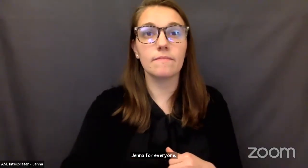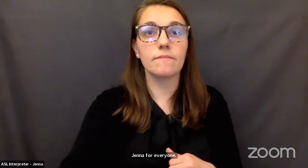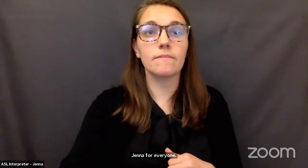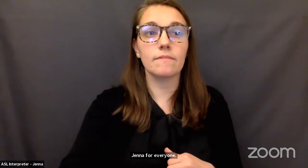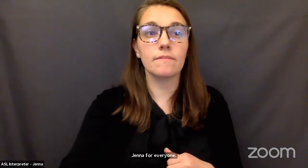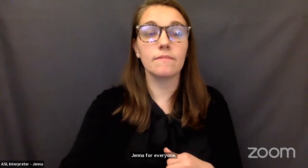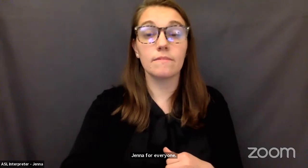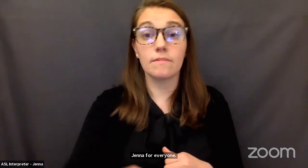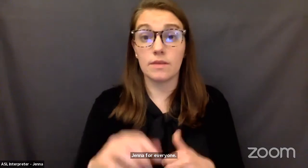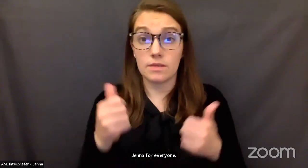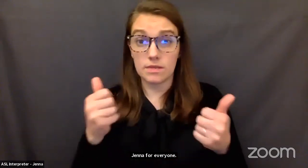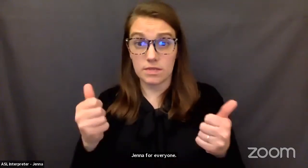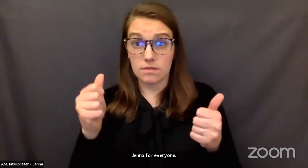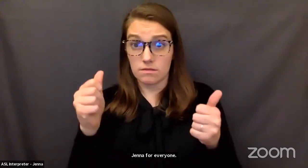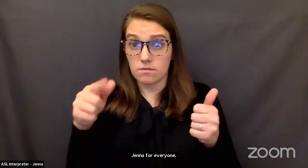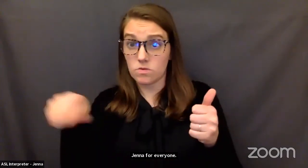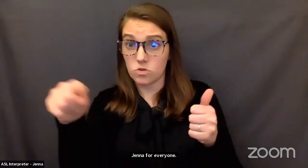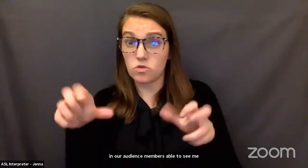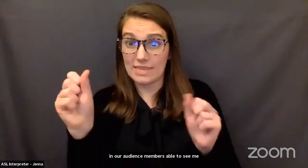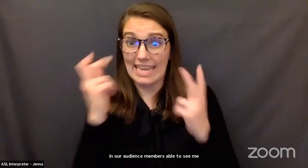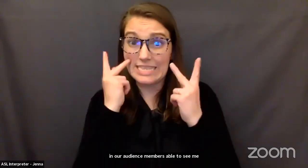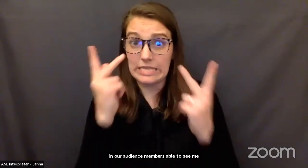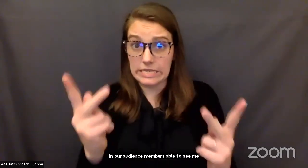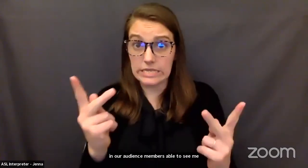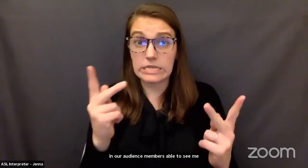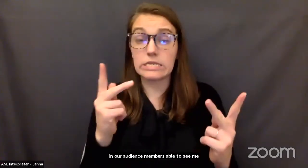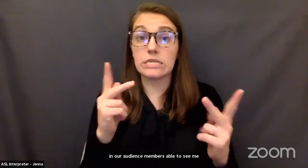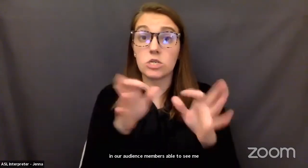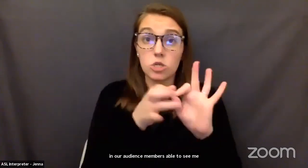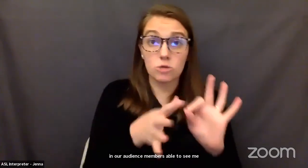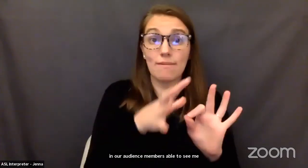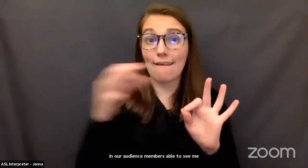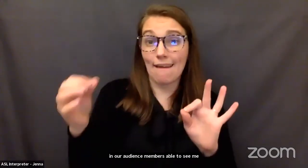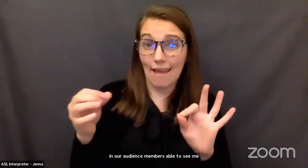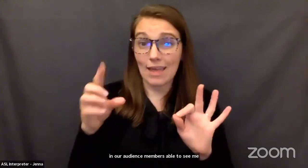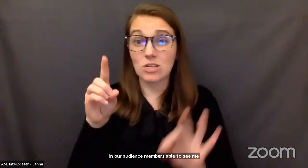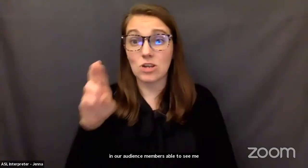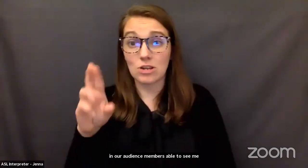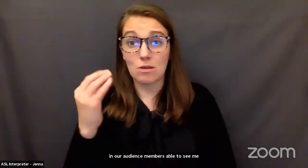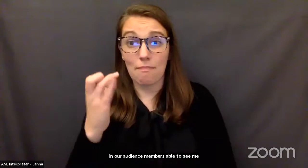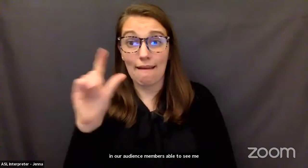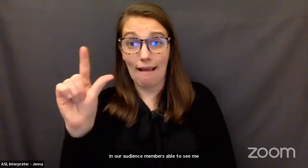And are our audience members able to see Miguel at this time as well?